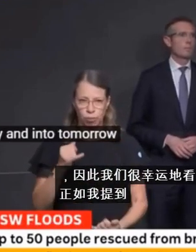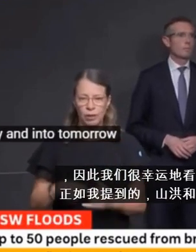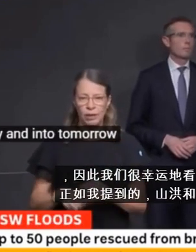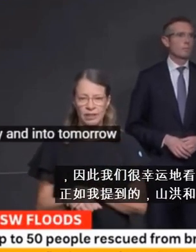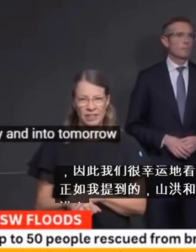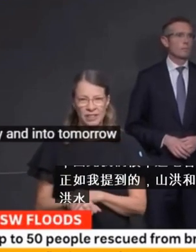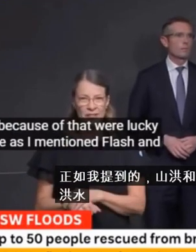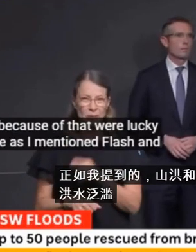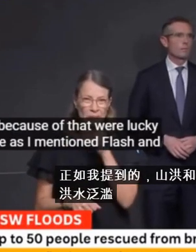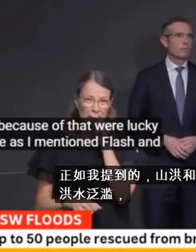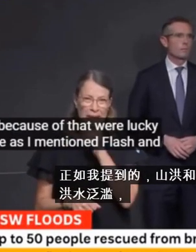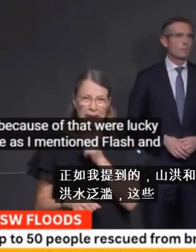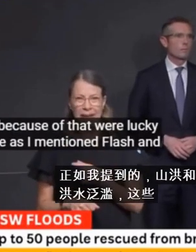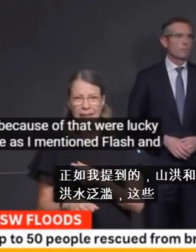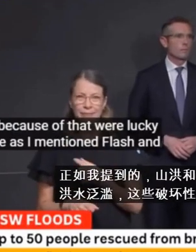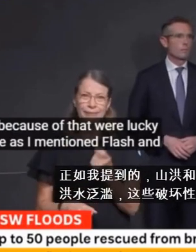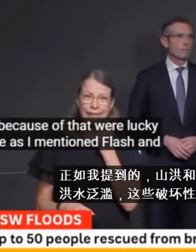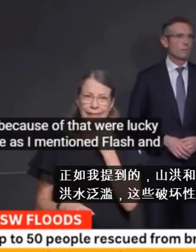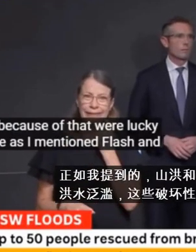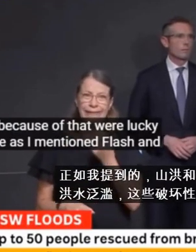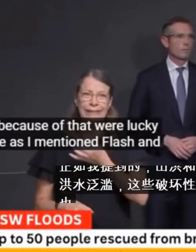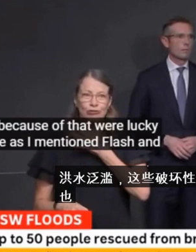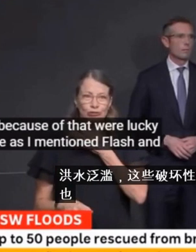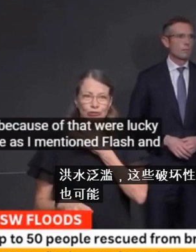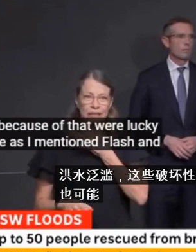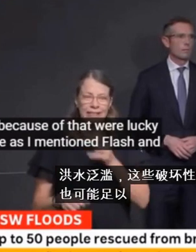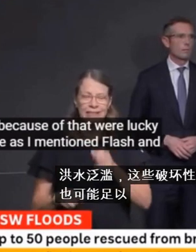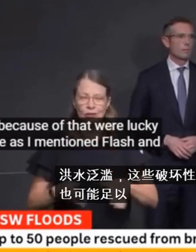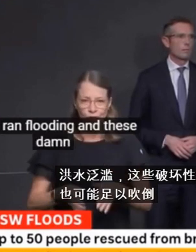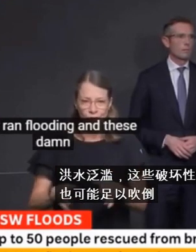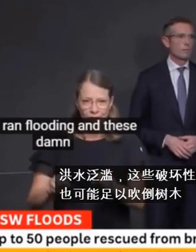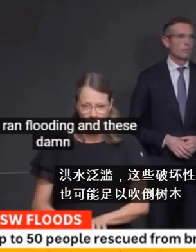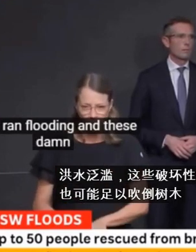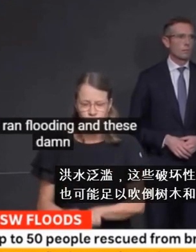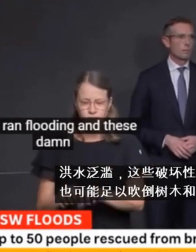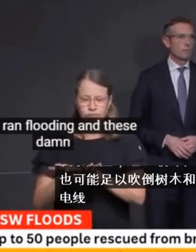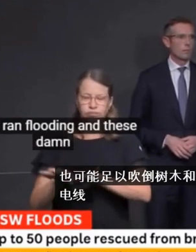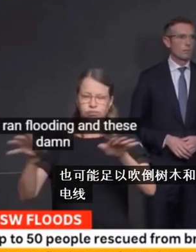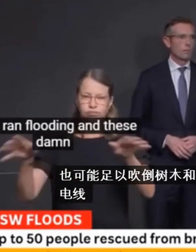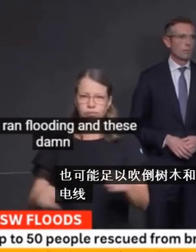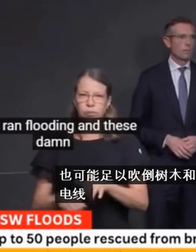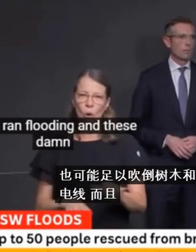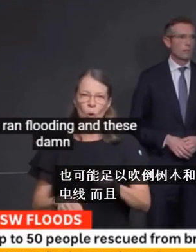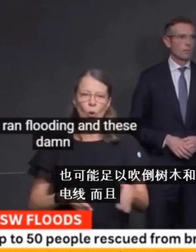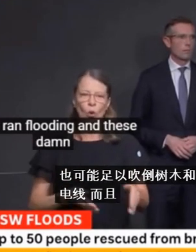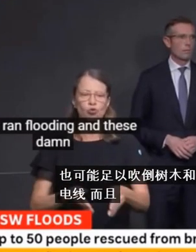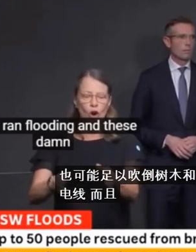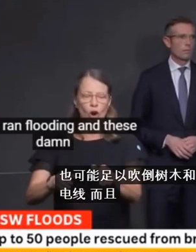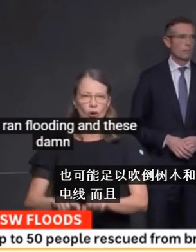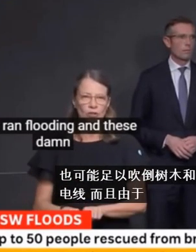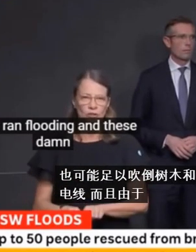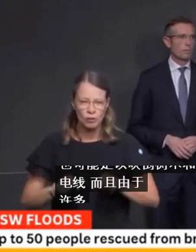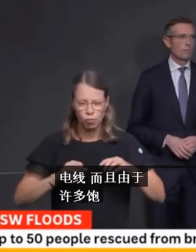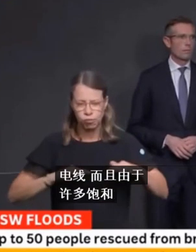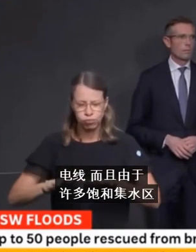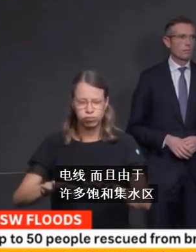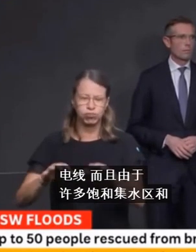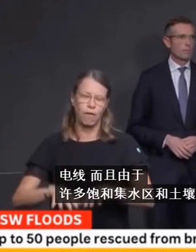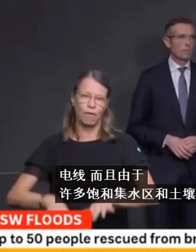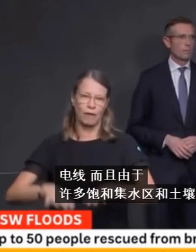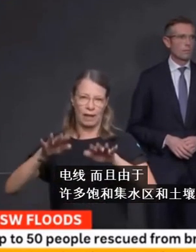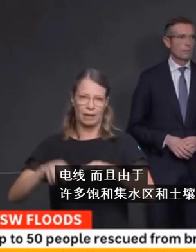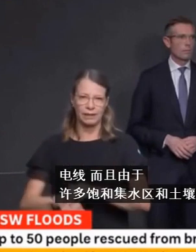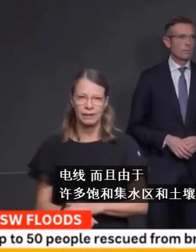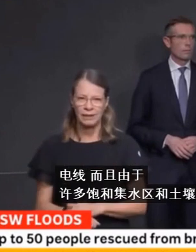mentioned, flash and riverine flooding, and these damaging winds could also be enough to bring down trees and power lines. And also with this kind of rainfall